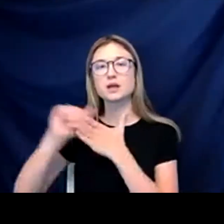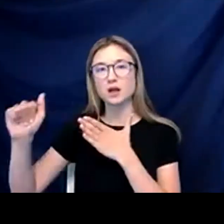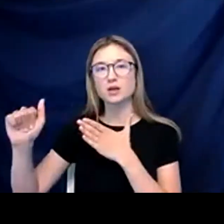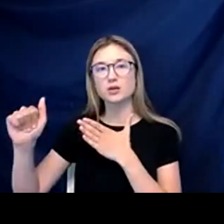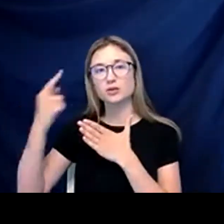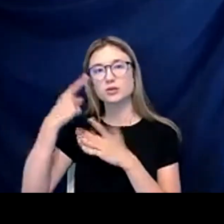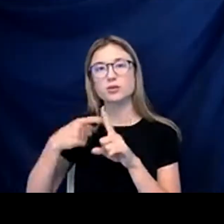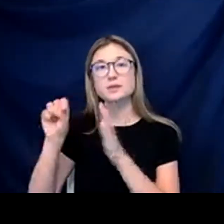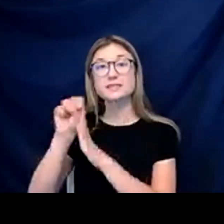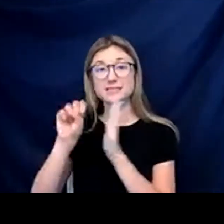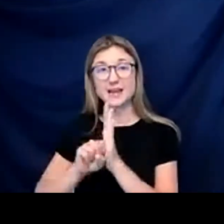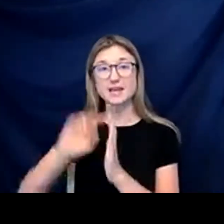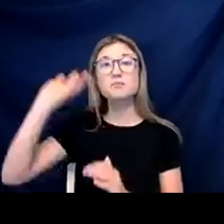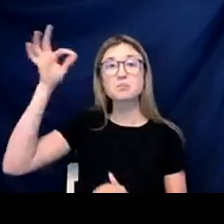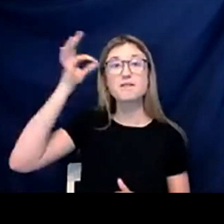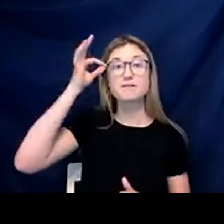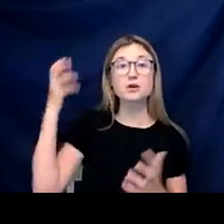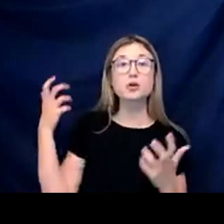federal match, that's just over $50 million.